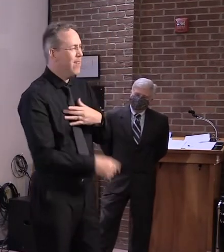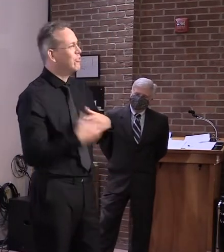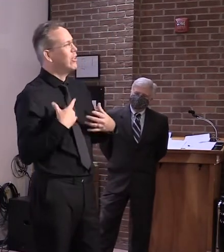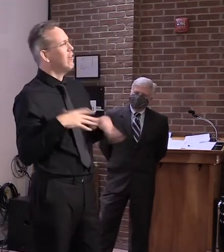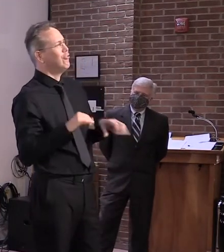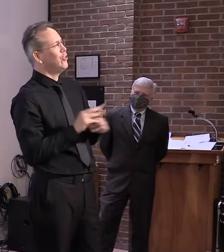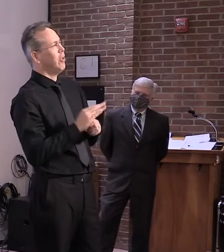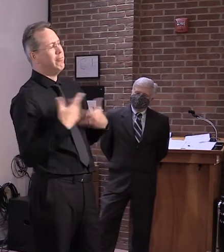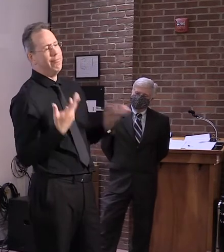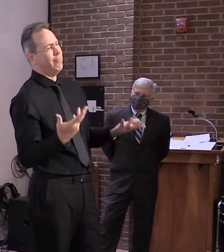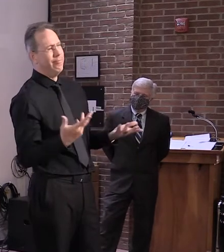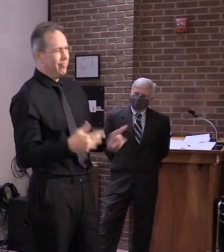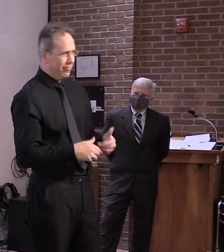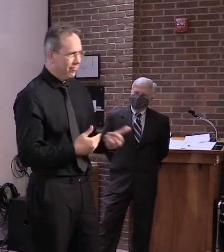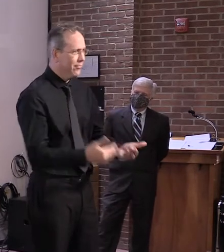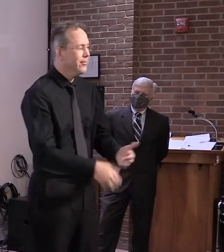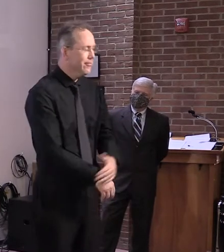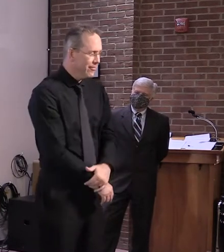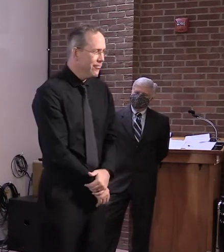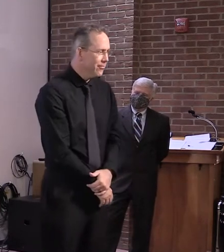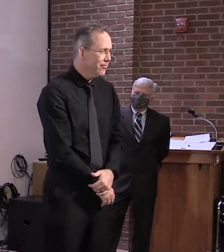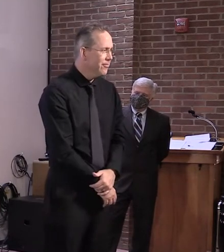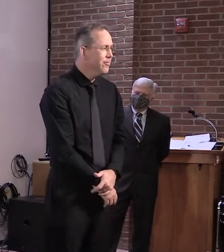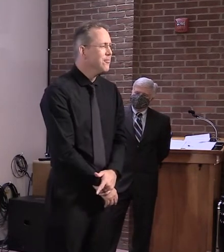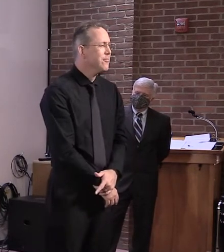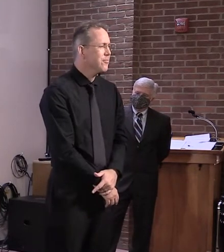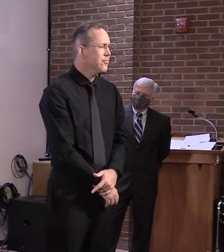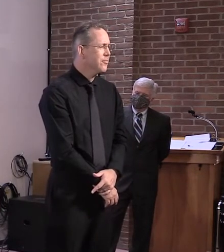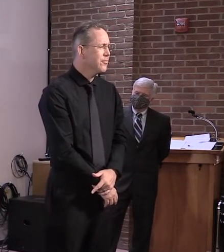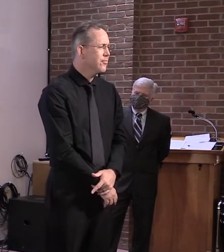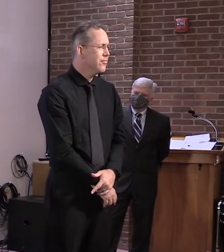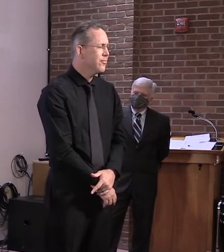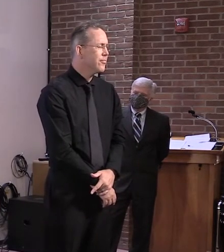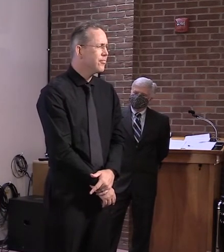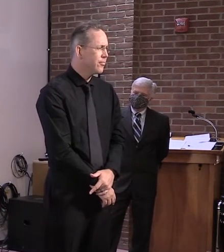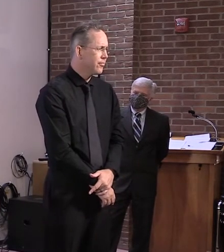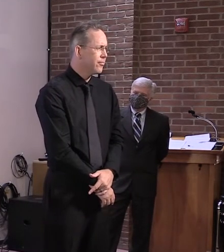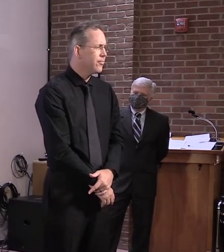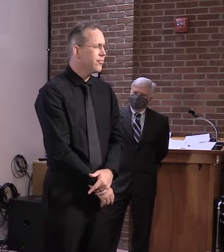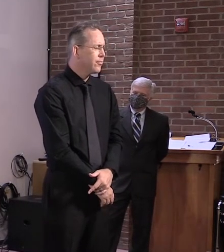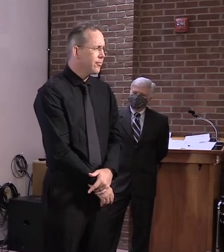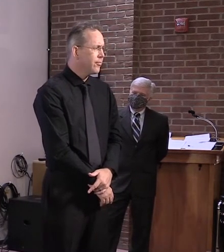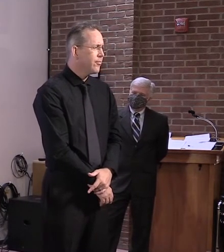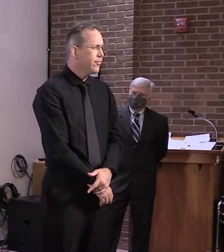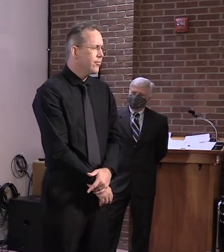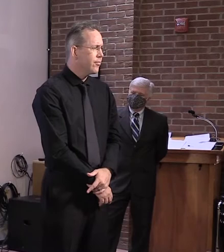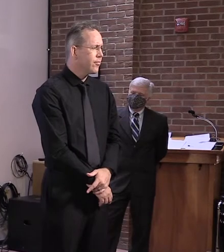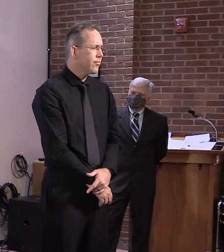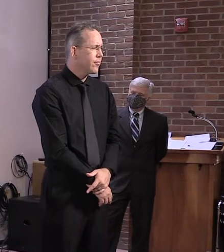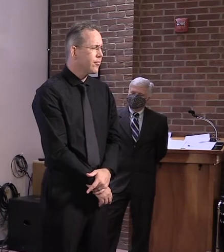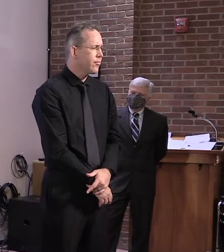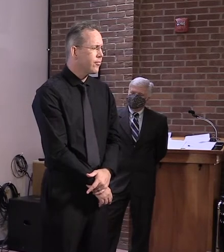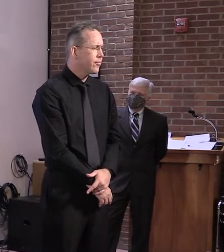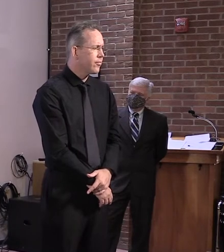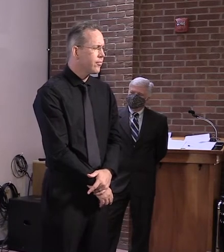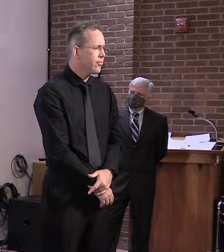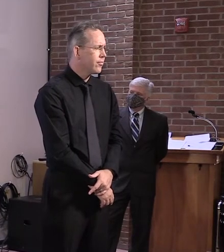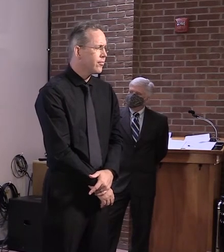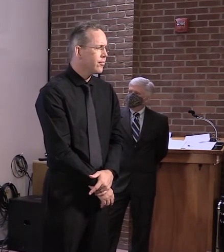We know if New York is testing in the community where the folks who tested positive in Fairhaven live?